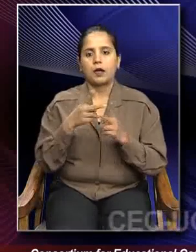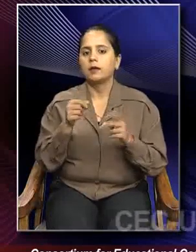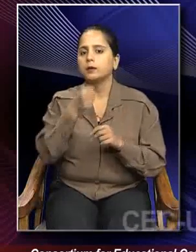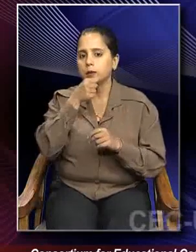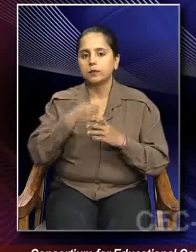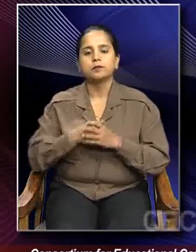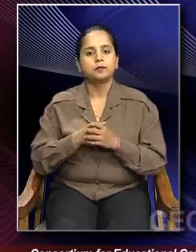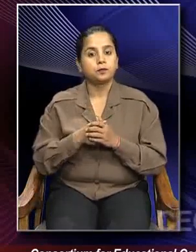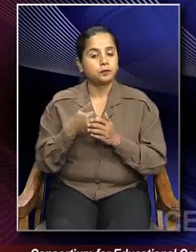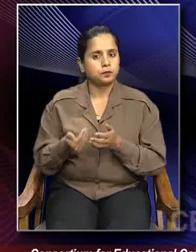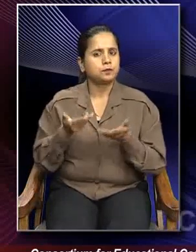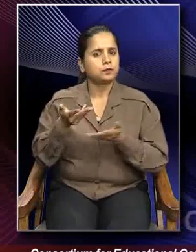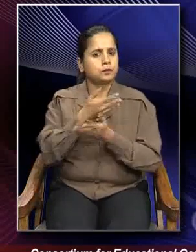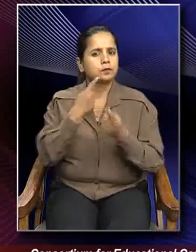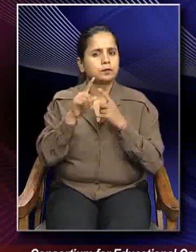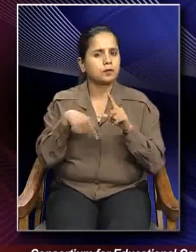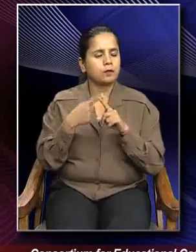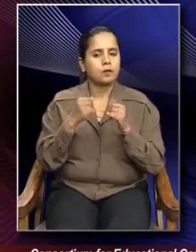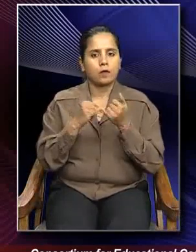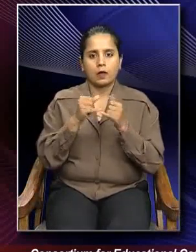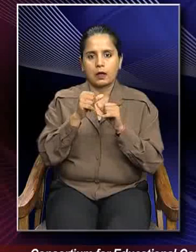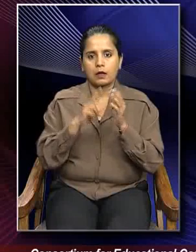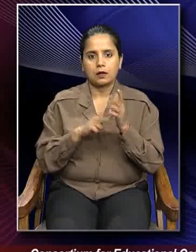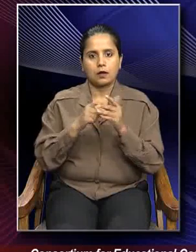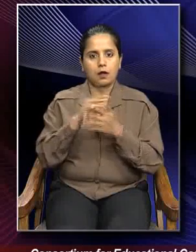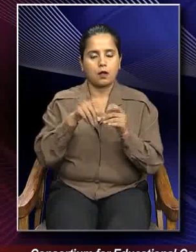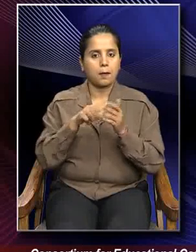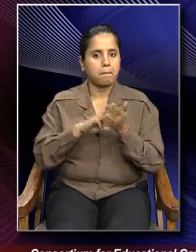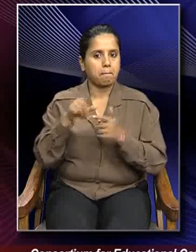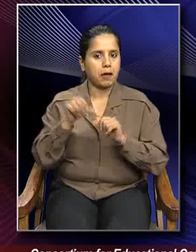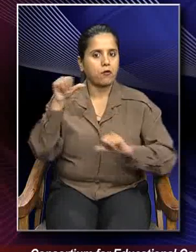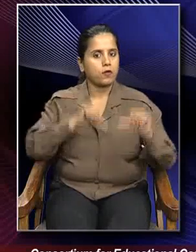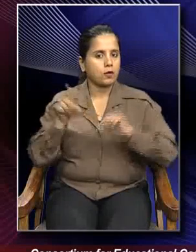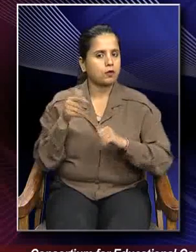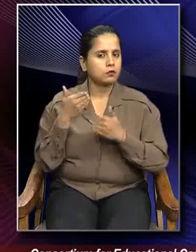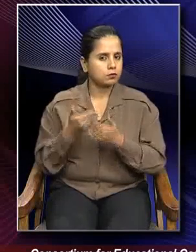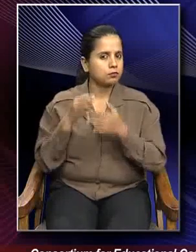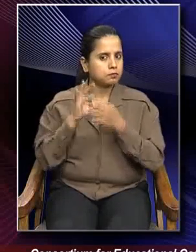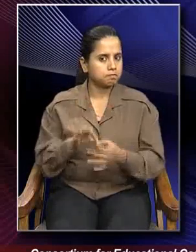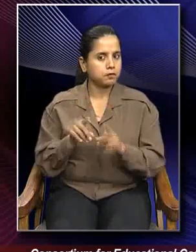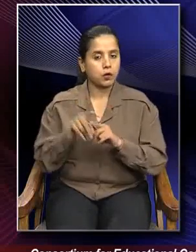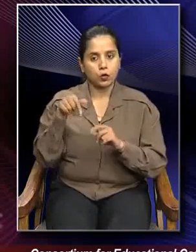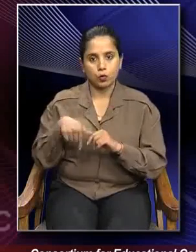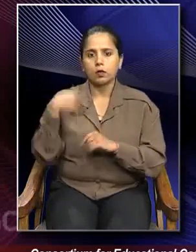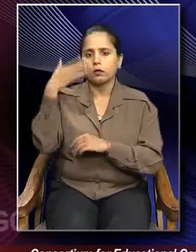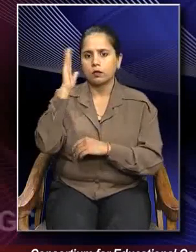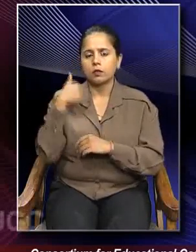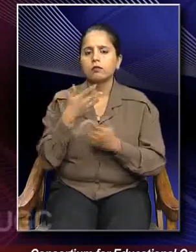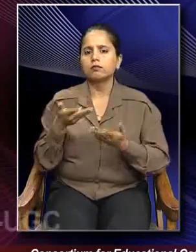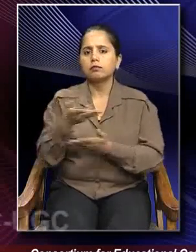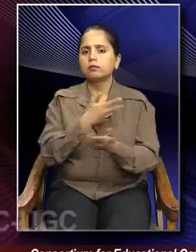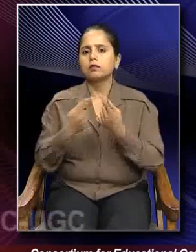So, we were discussing about Sankhya metaphysics. In continuation to that, today in this lecture, we will be